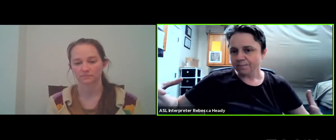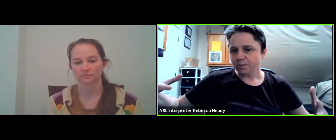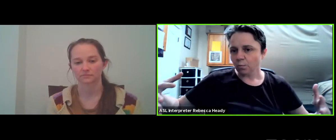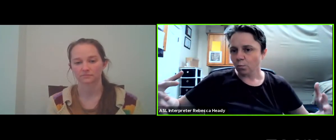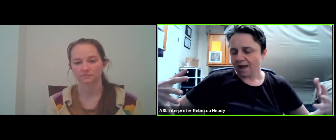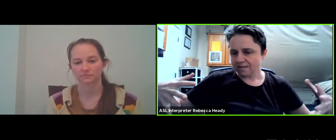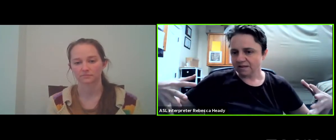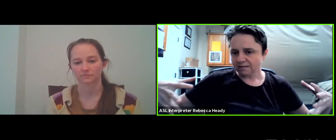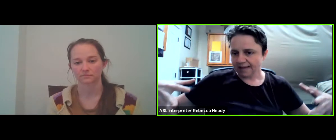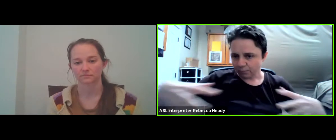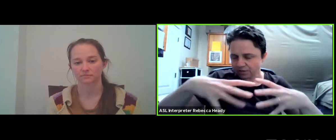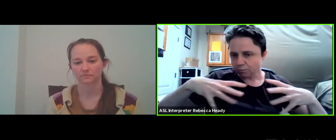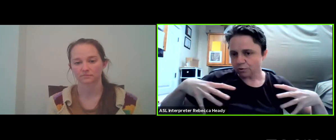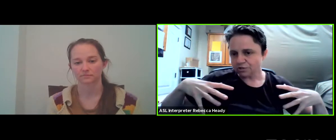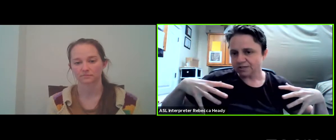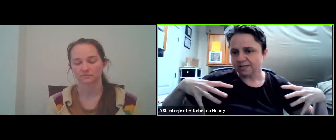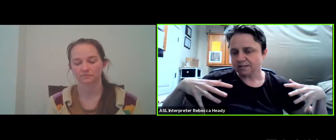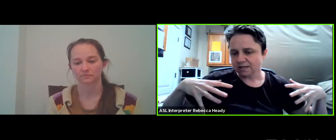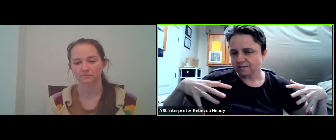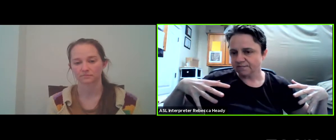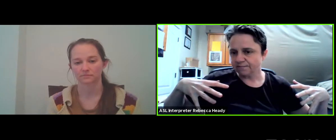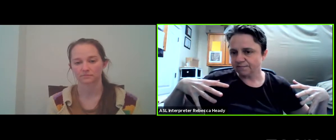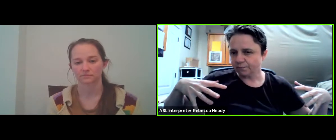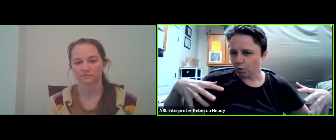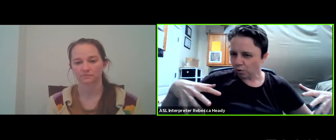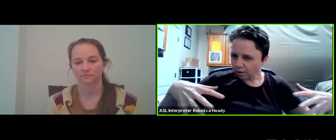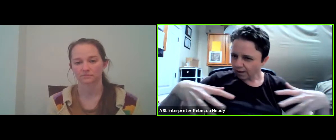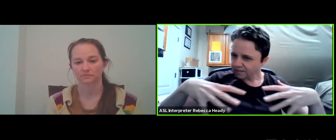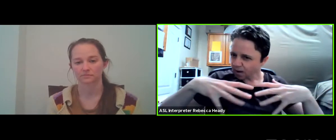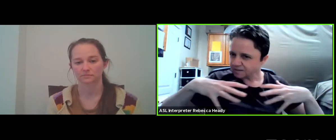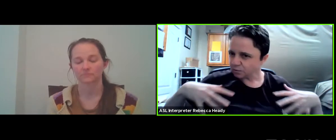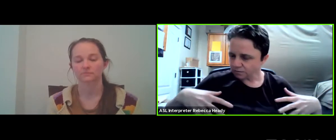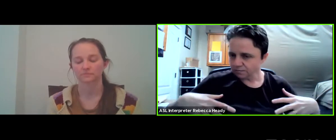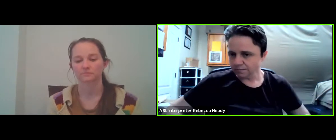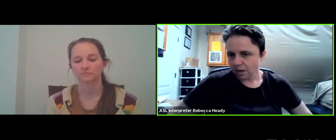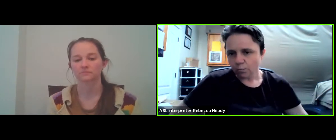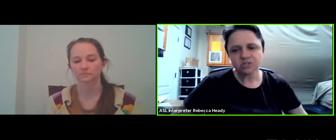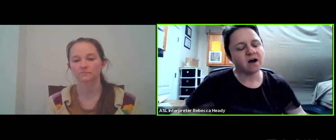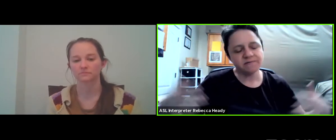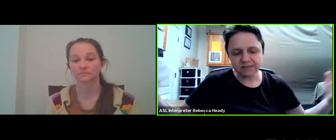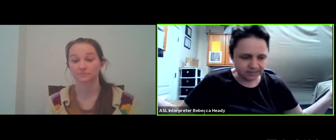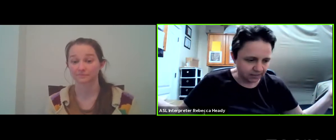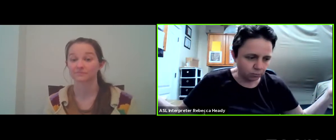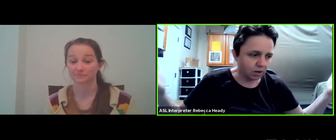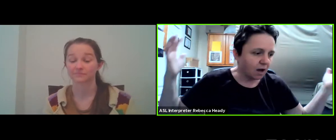older, when the language immersion is as full as possible.